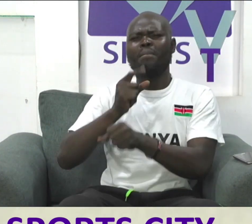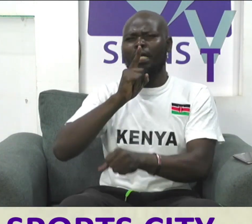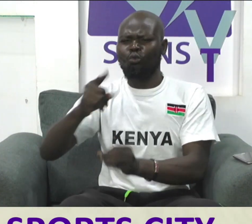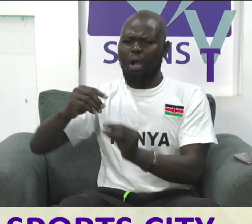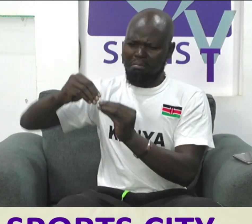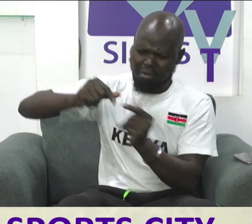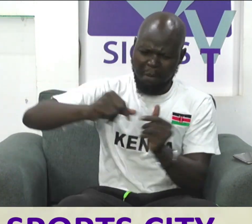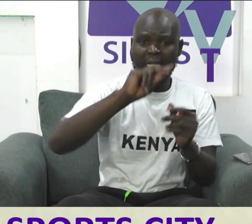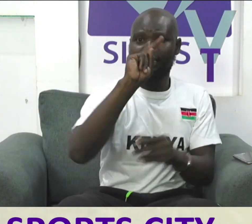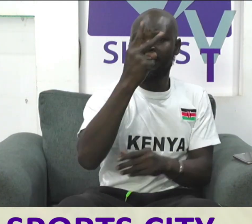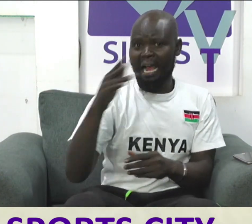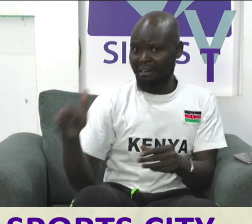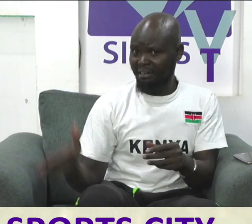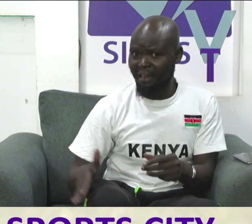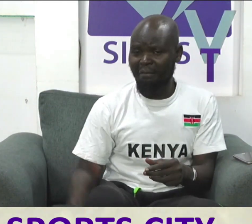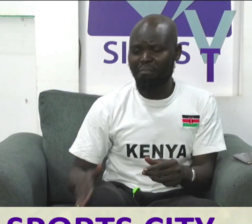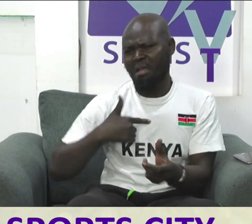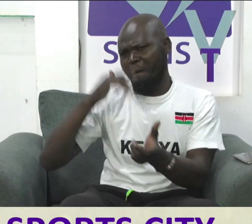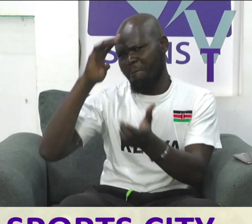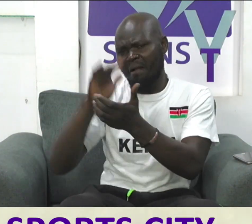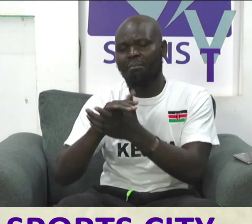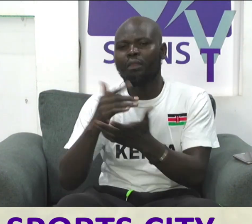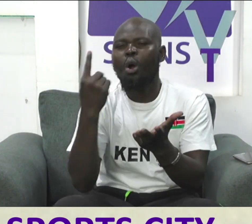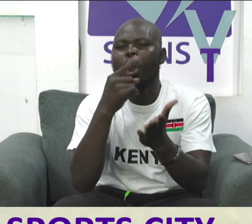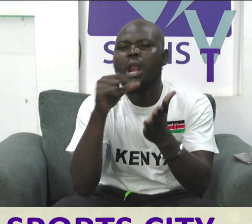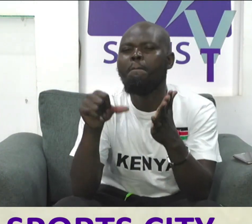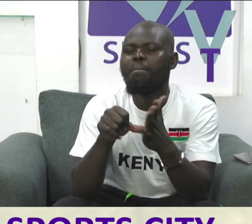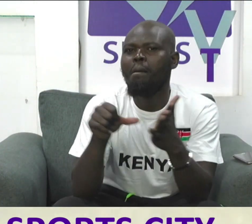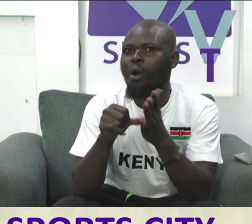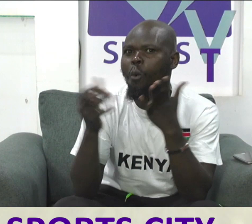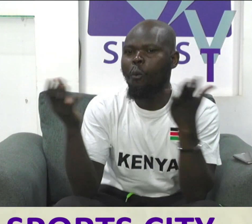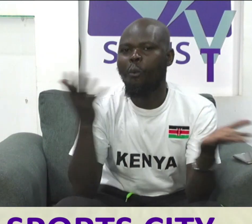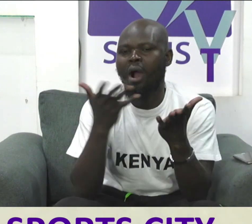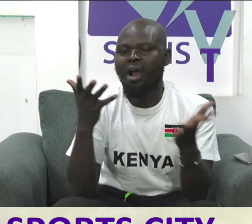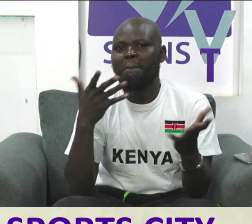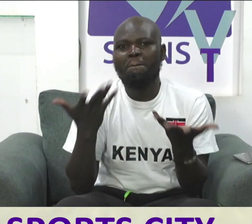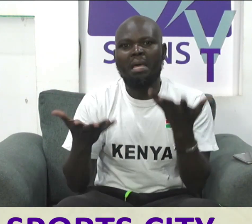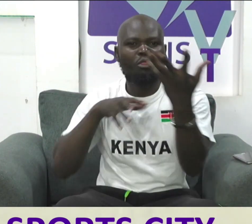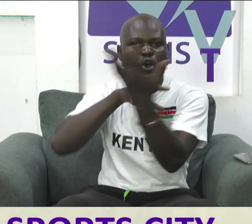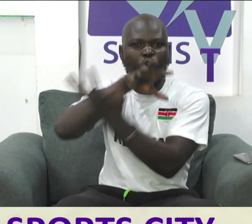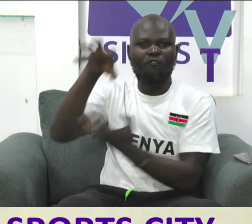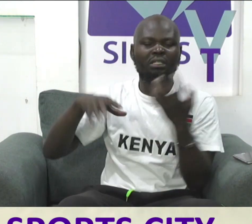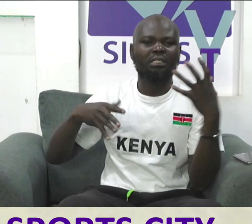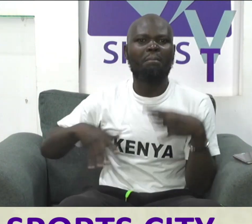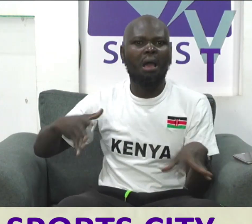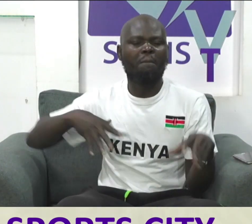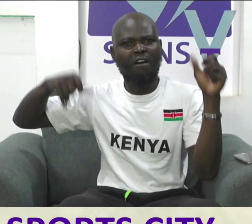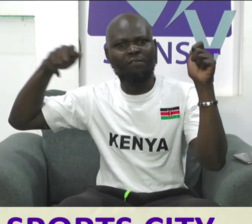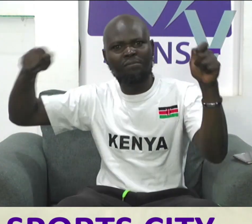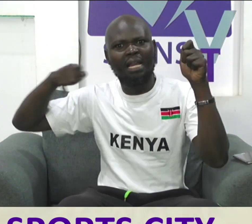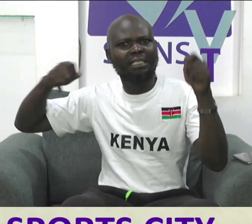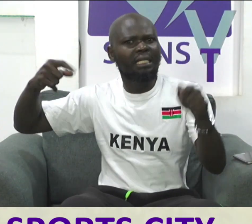improving day in, day out. Because considering the fact that they've just joined the KPL,